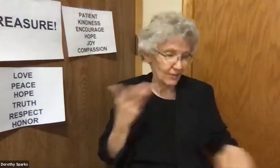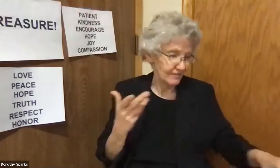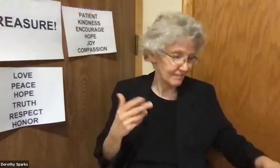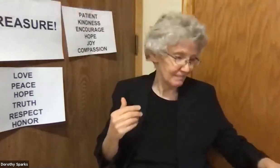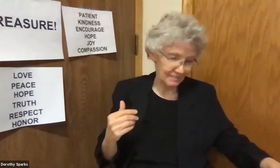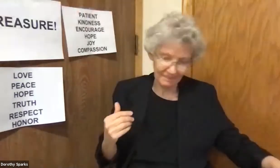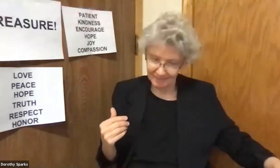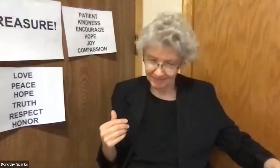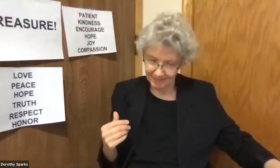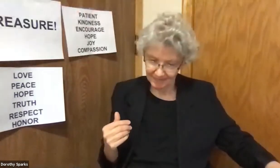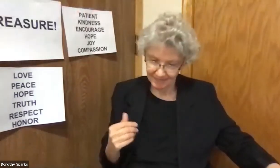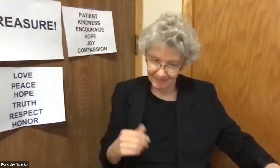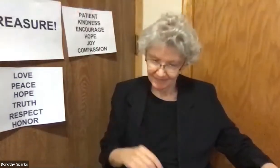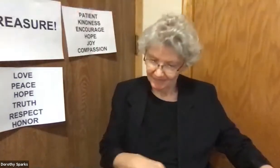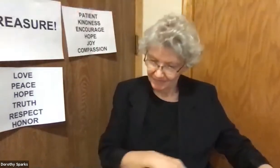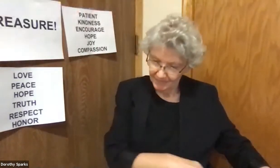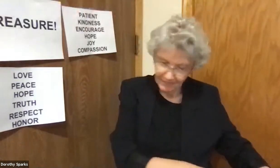there was one verse